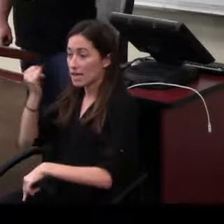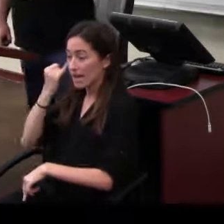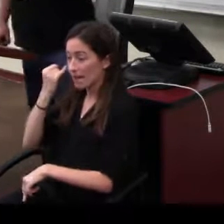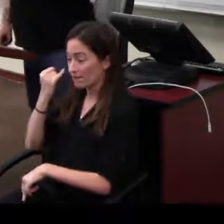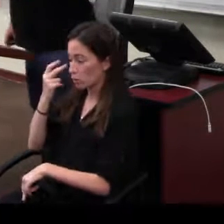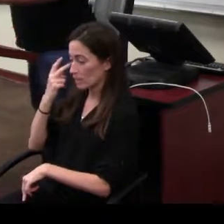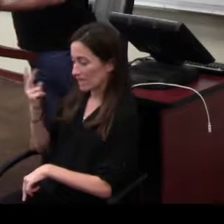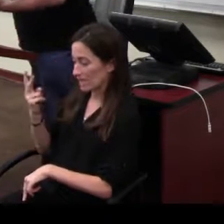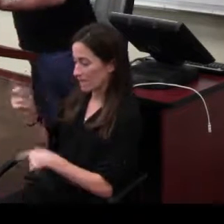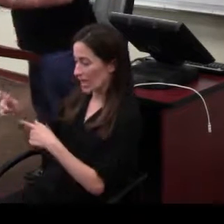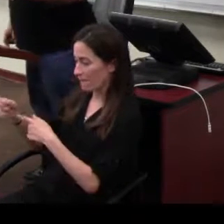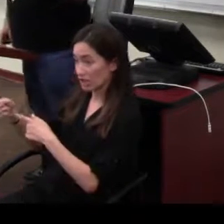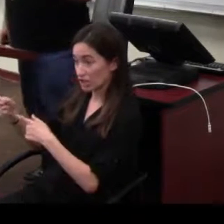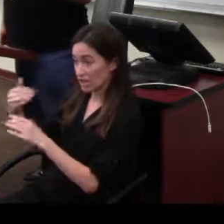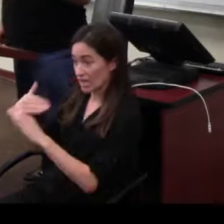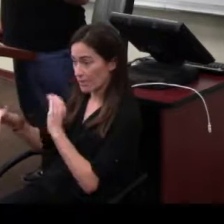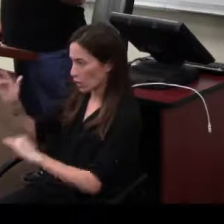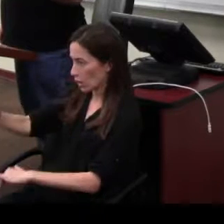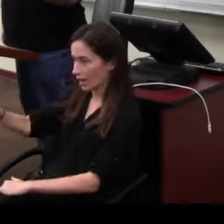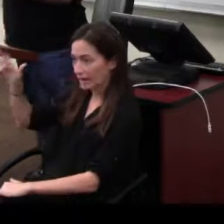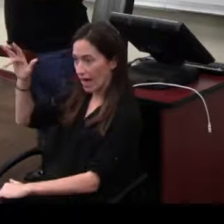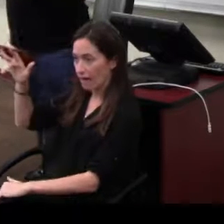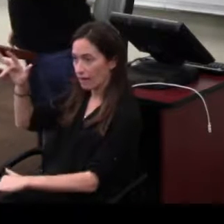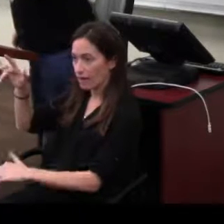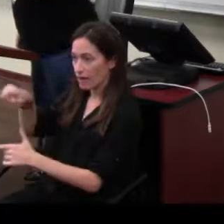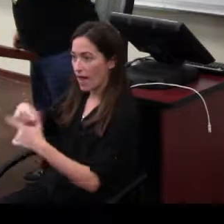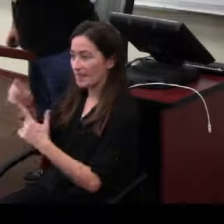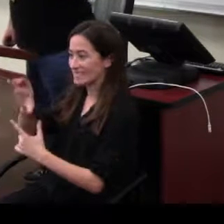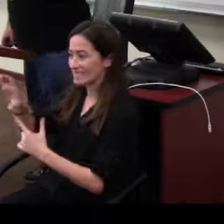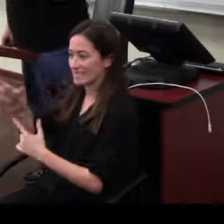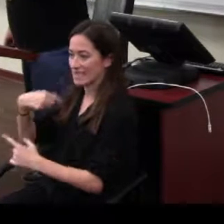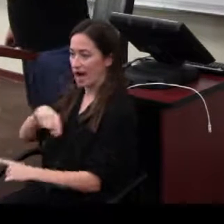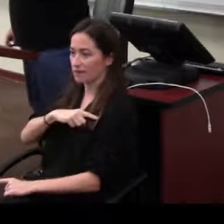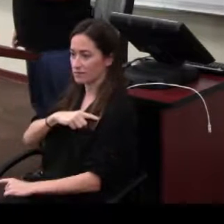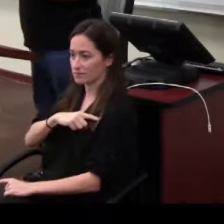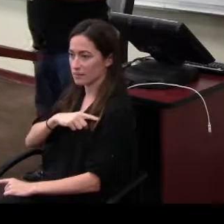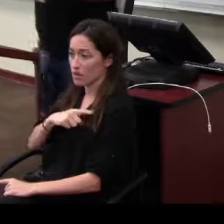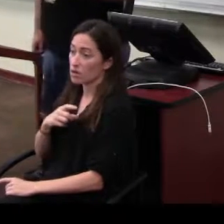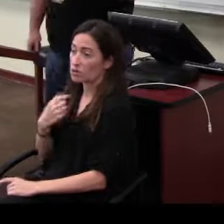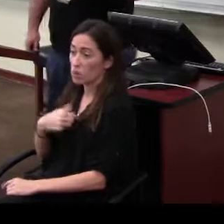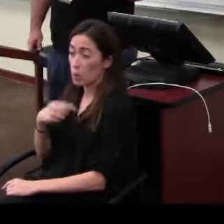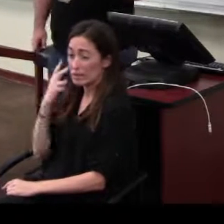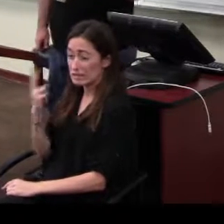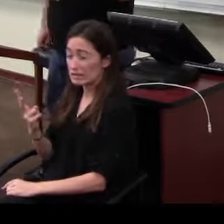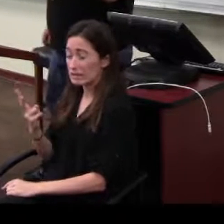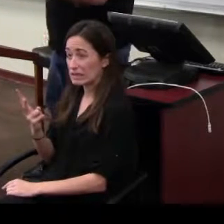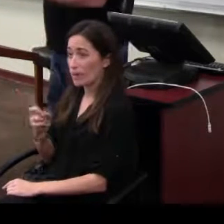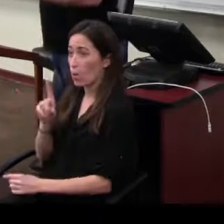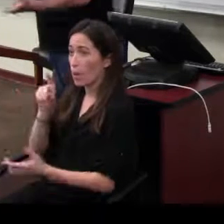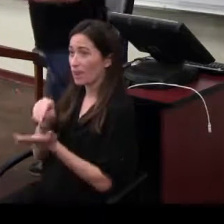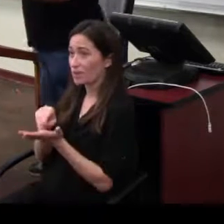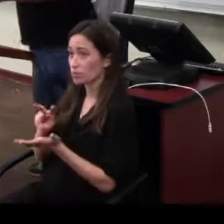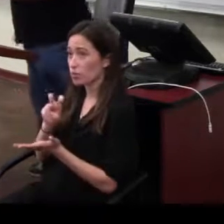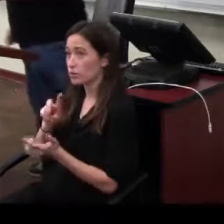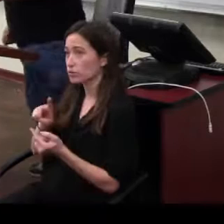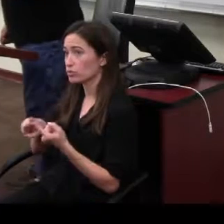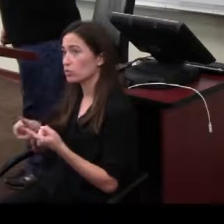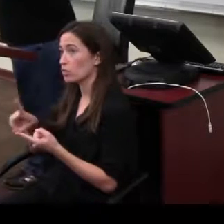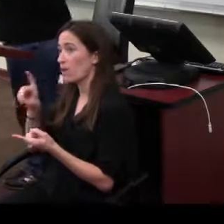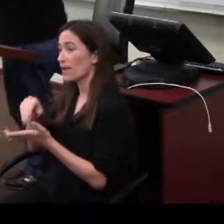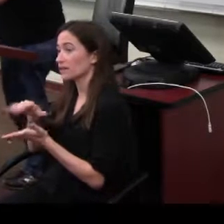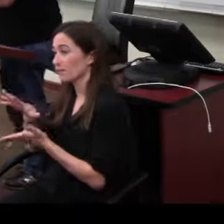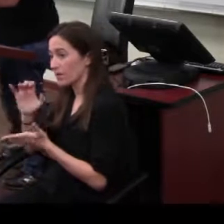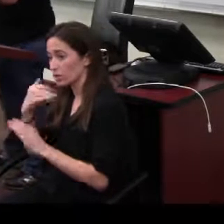get a simulator or a phishing email, and they can CC us with it. So we see about 1,200 to 1,500 emails per day that come